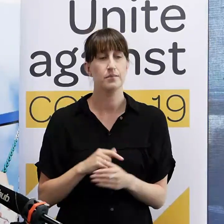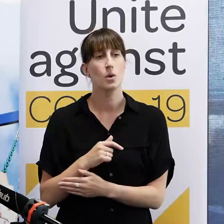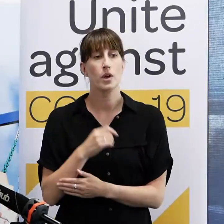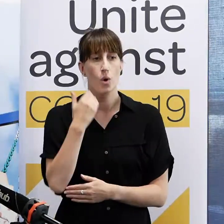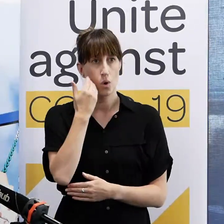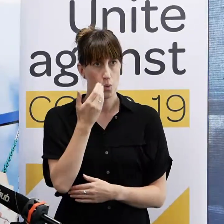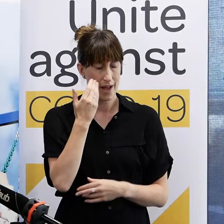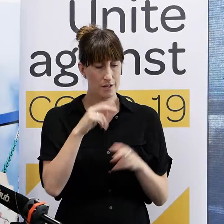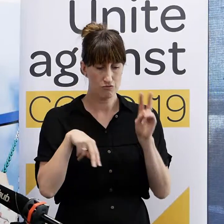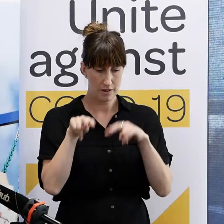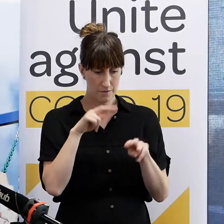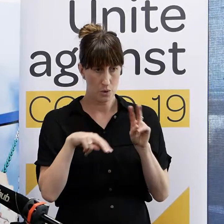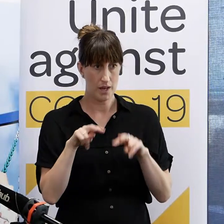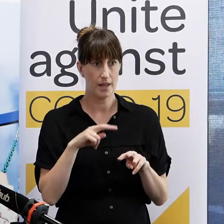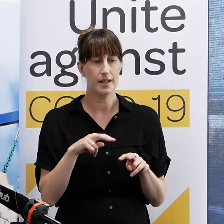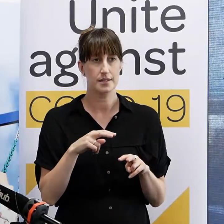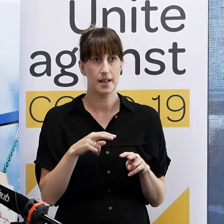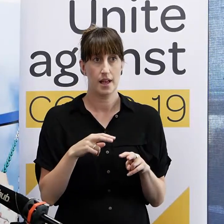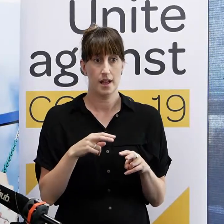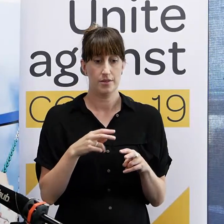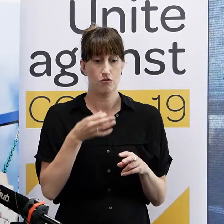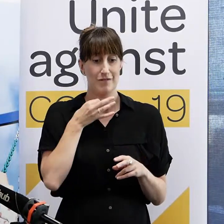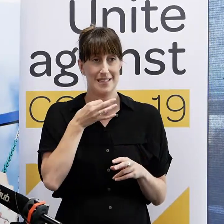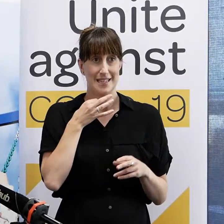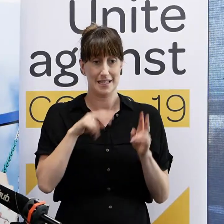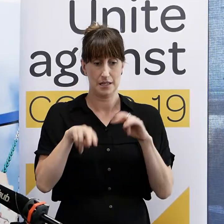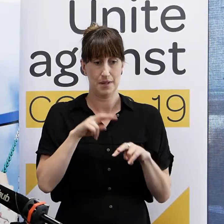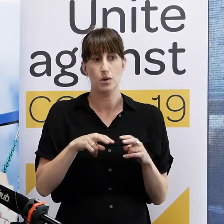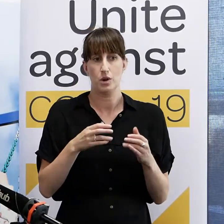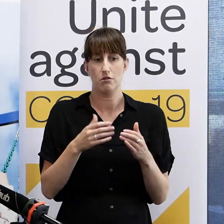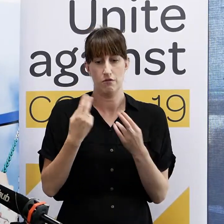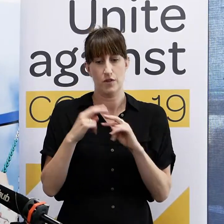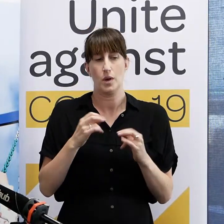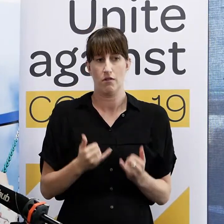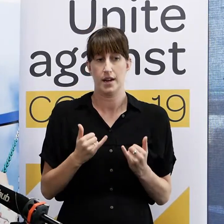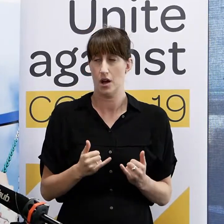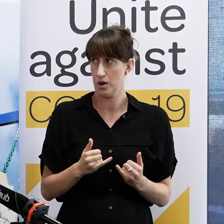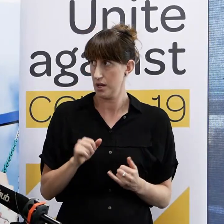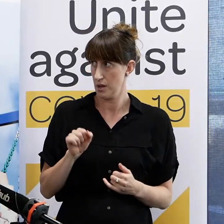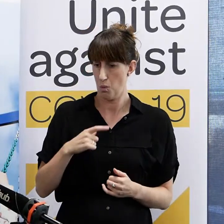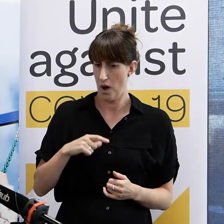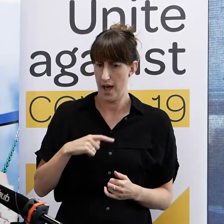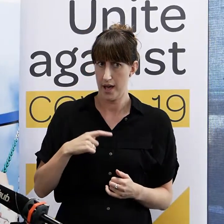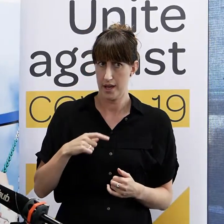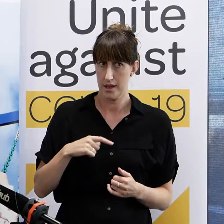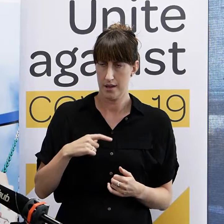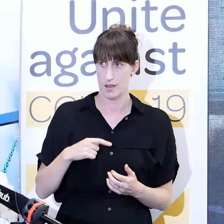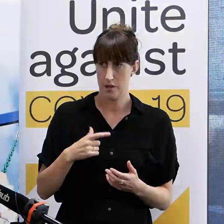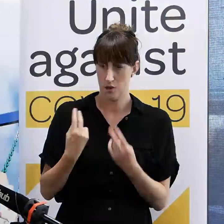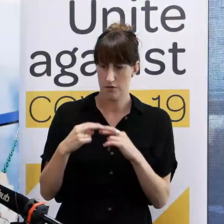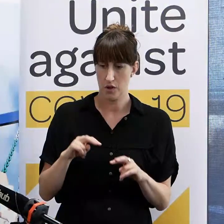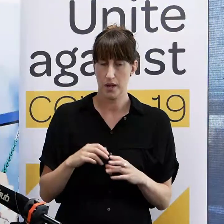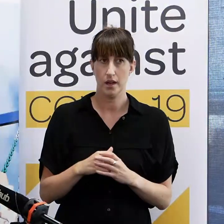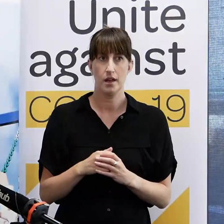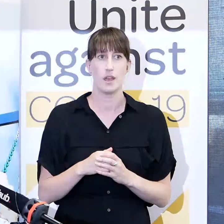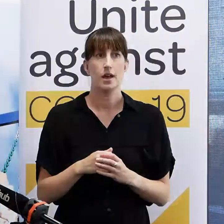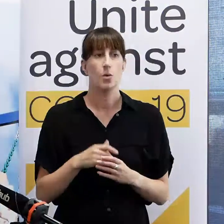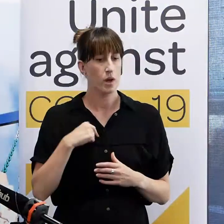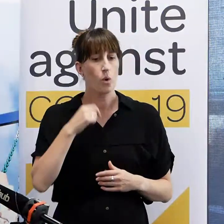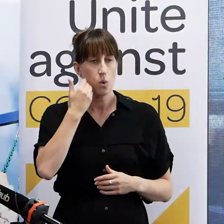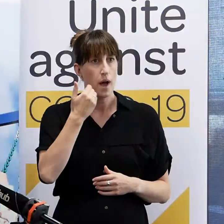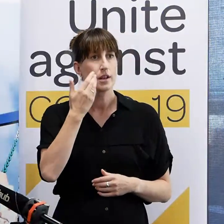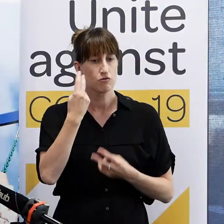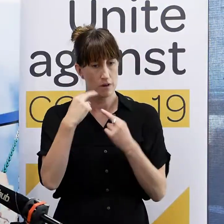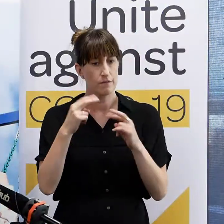assessment is under review at the moment. It is under Yes, you it is. are reviewing it, and what Yes, it prompted is. you to review it? We continue to review our processes and